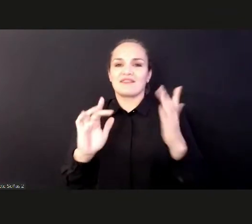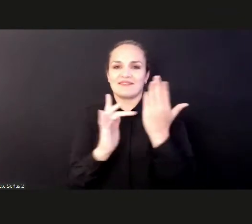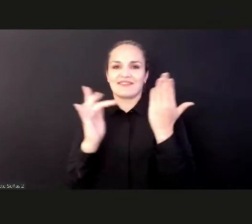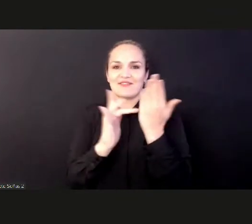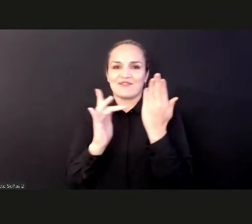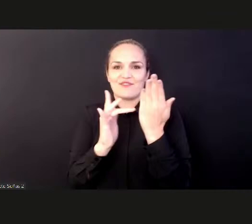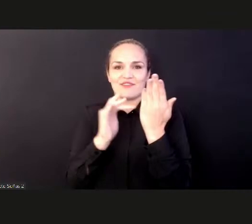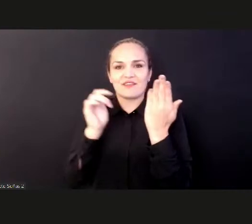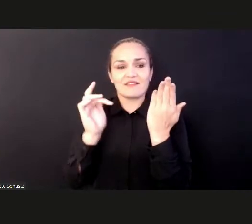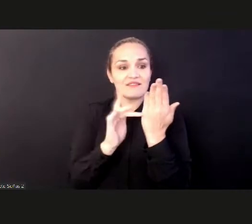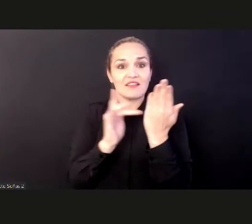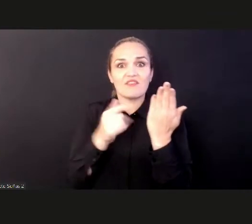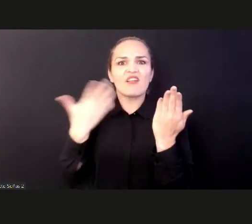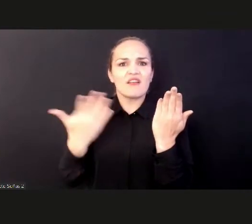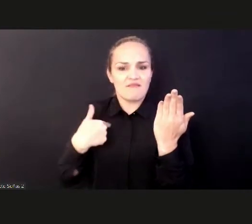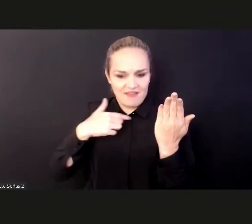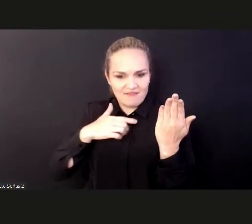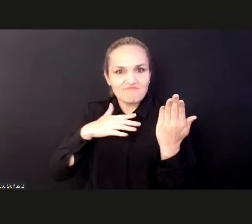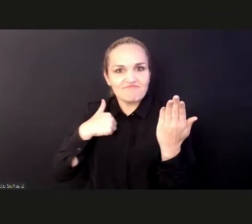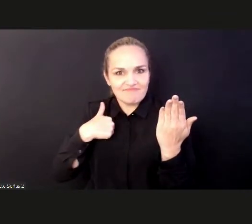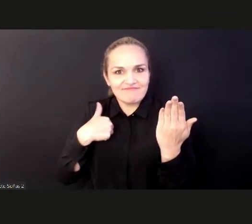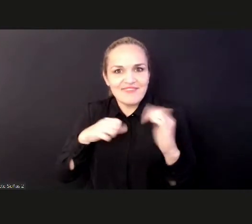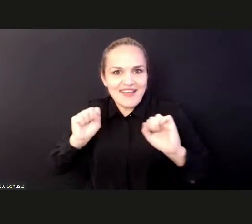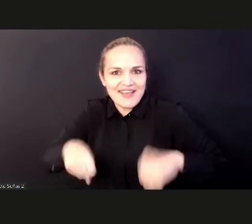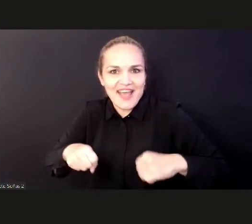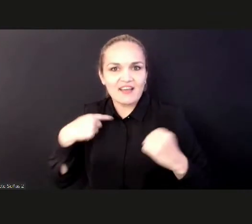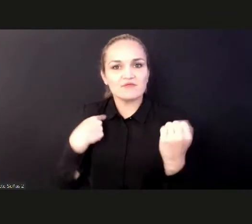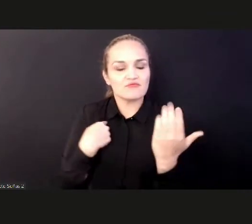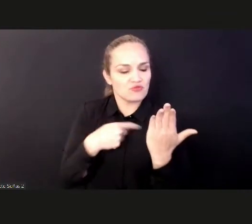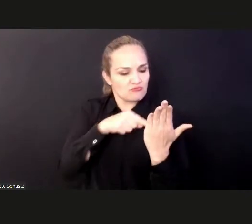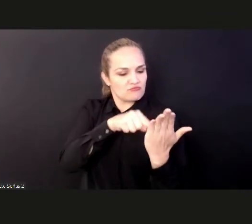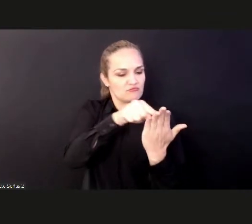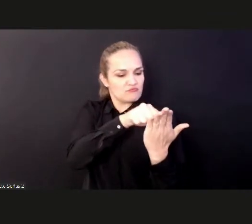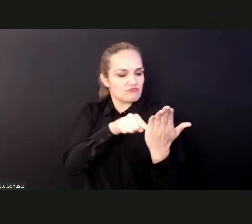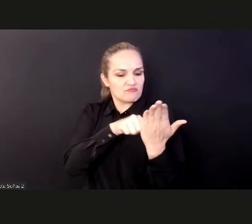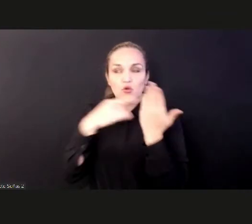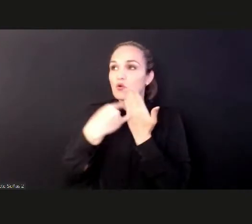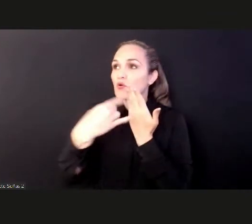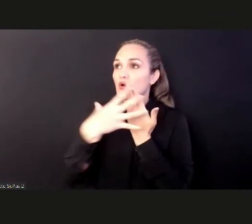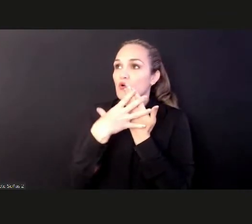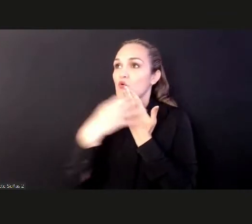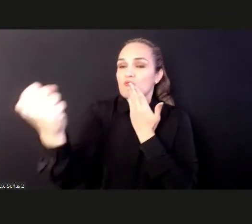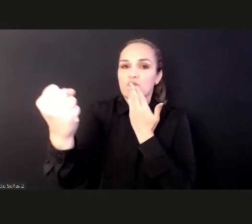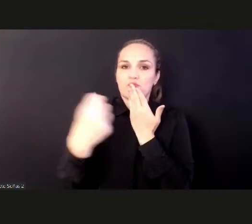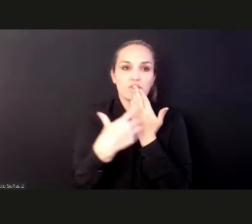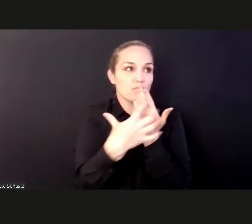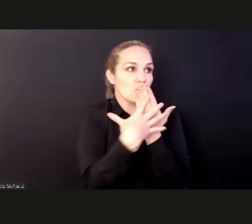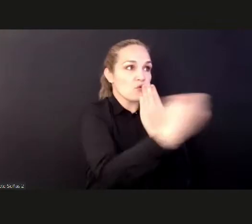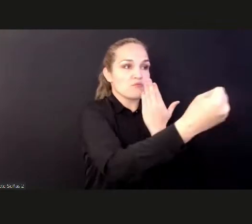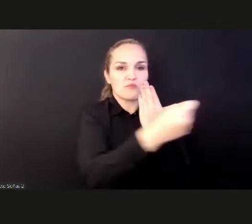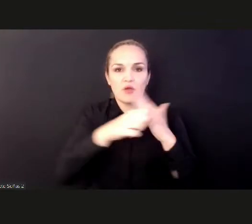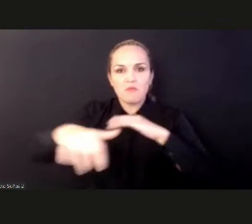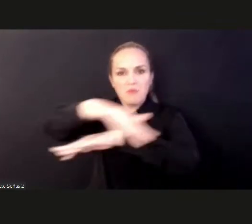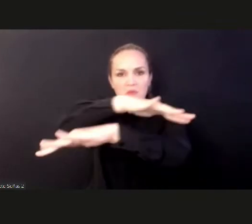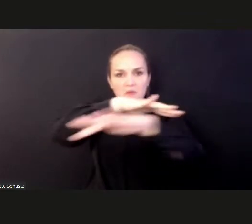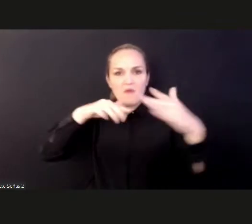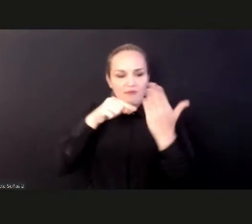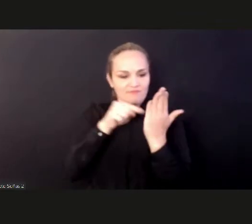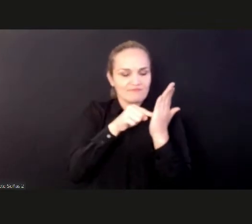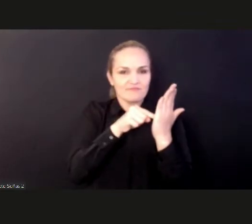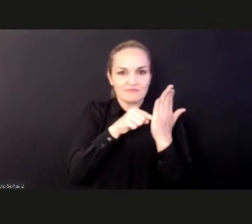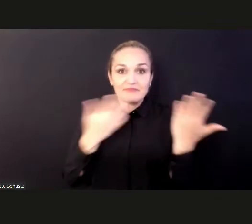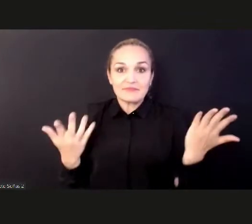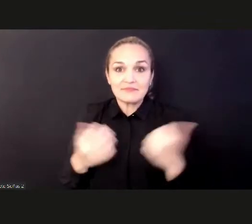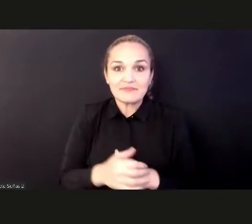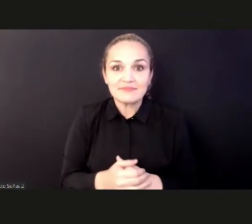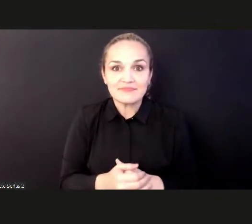quick and easy travel through borders. Thirdly, recognition for international travel of all vaccines that have been